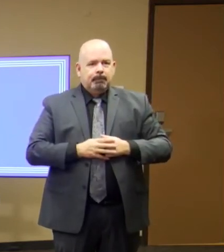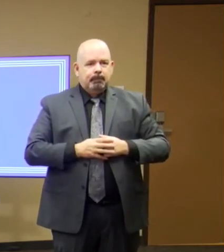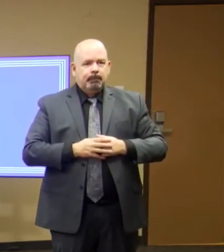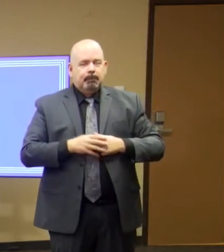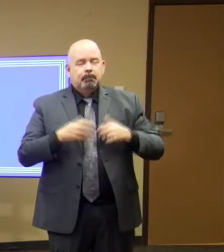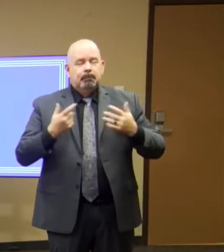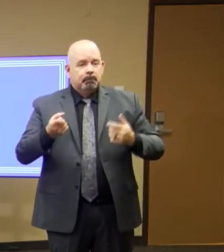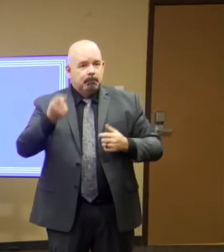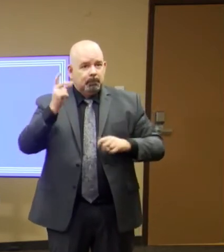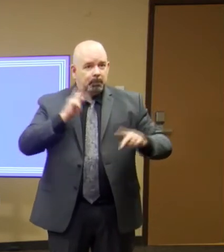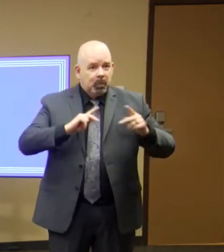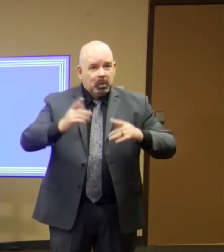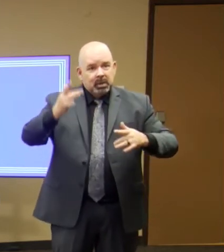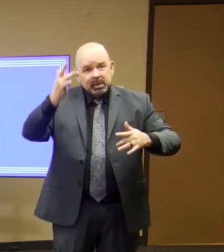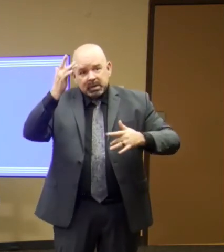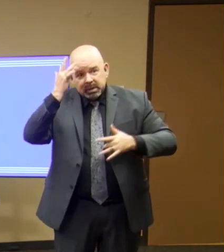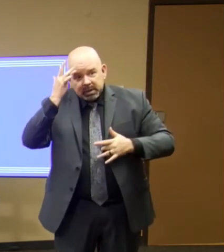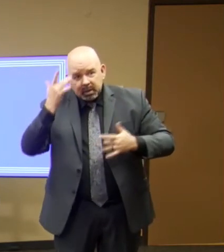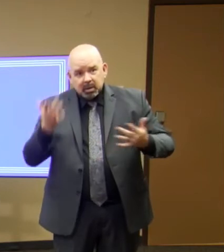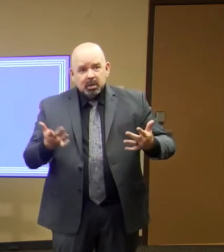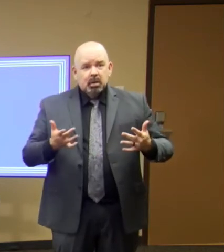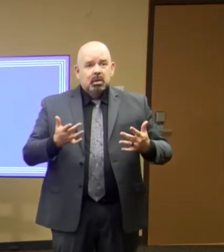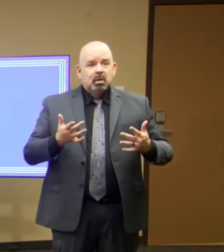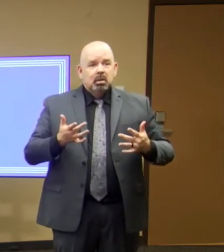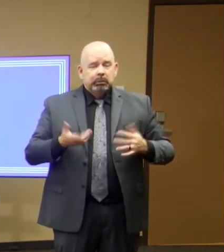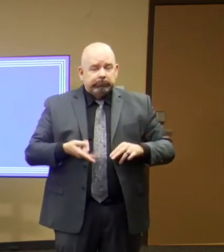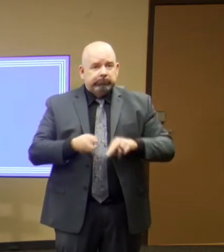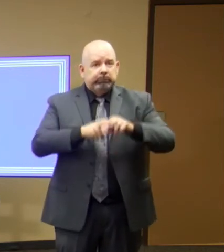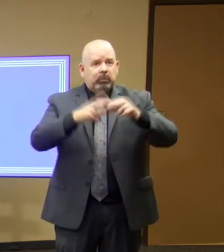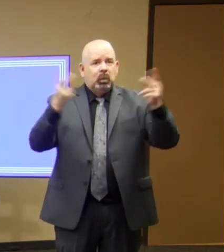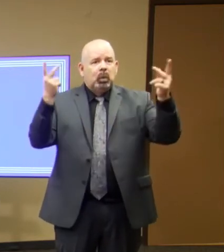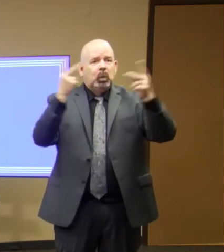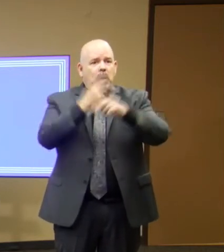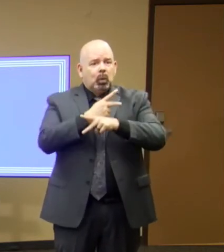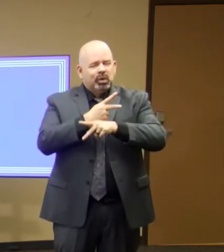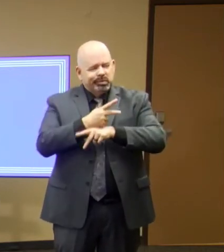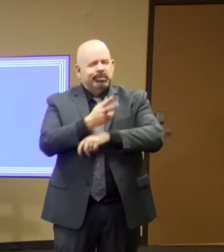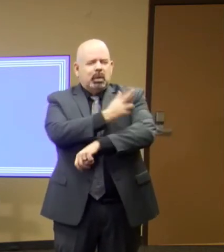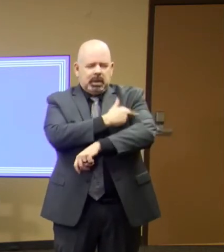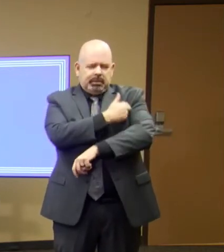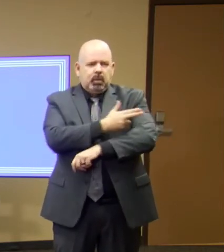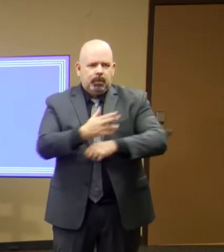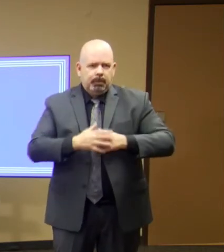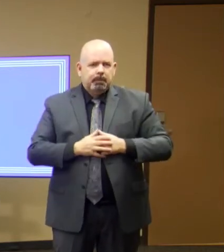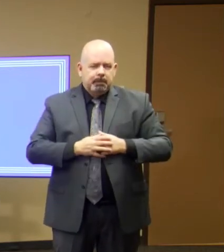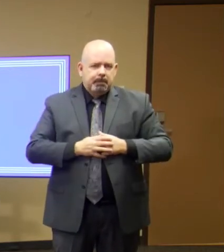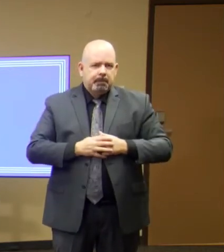get sick enough to go to the hospital. So, you know, if you follow that trajectory, if